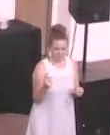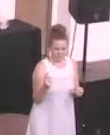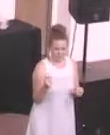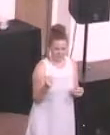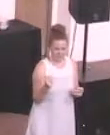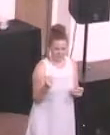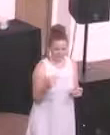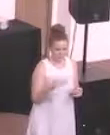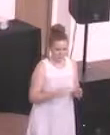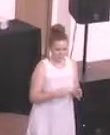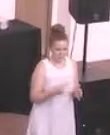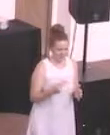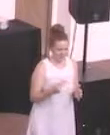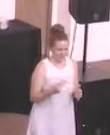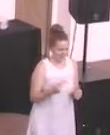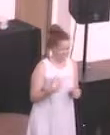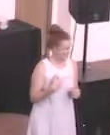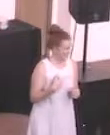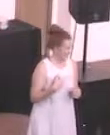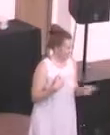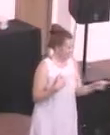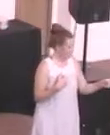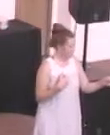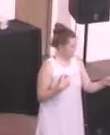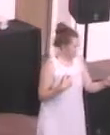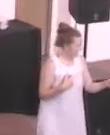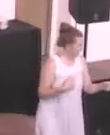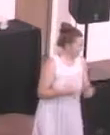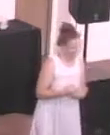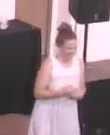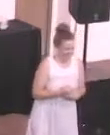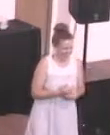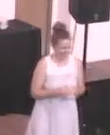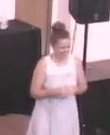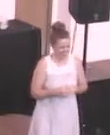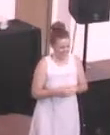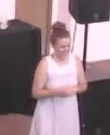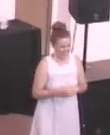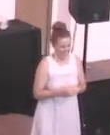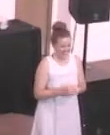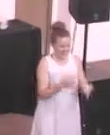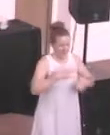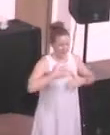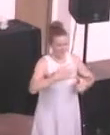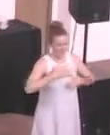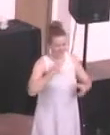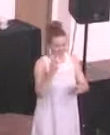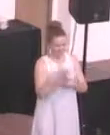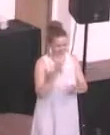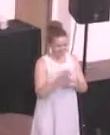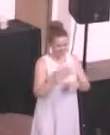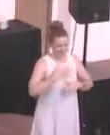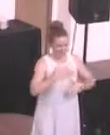She says twice. What did you see this man do something? Yeah, he's breathing hard. He's